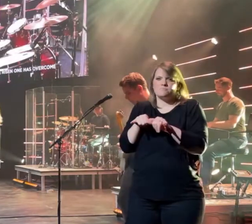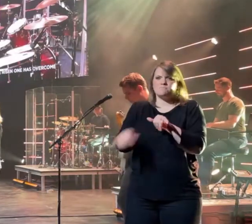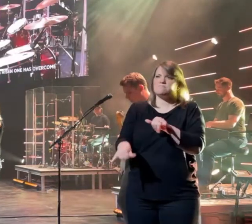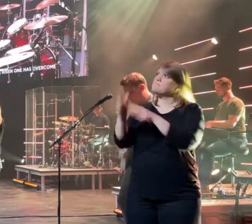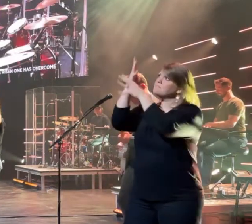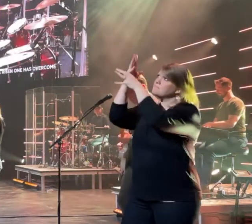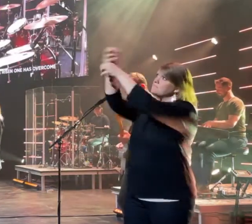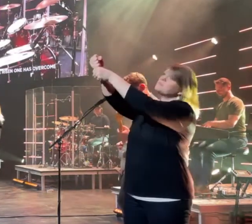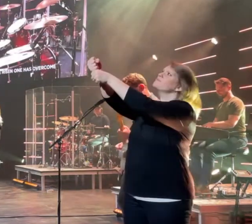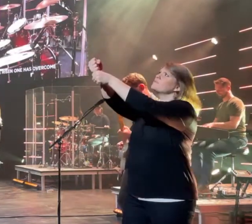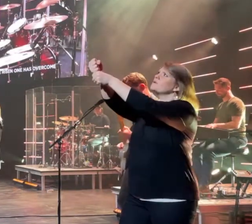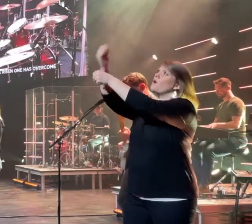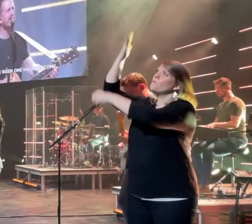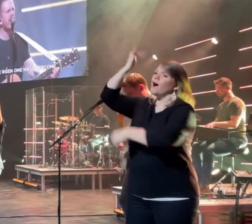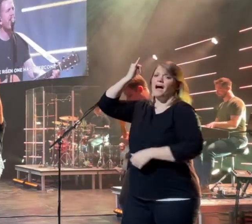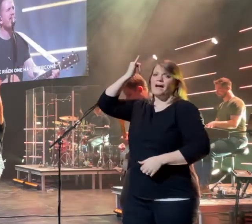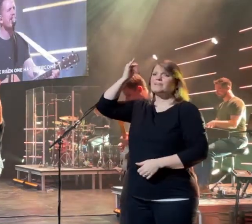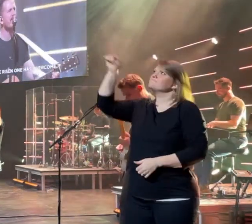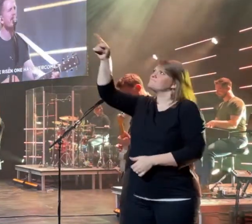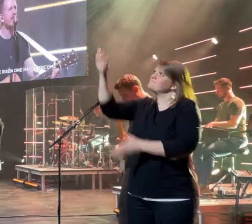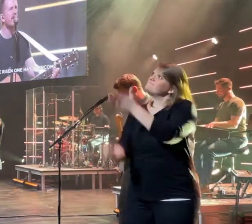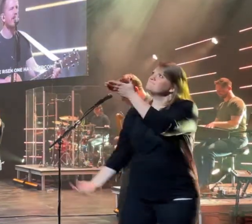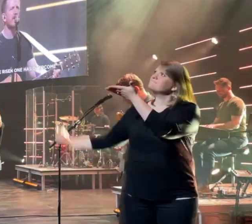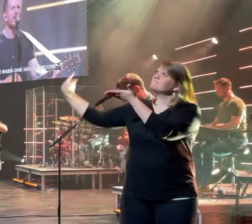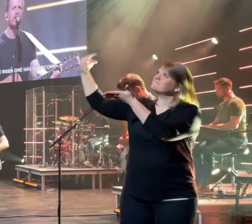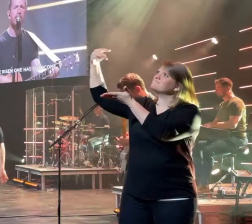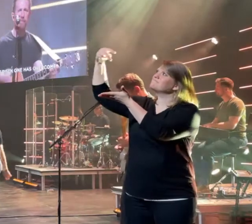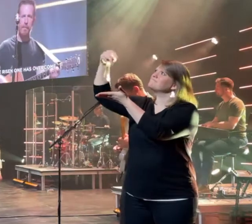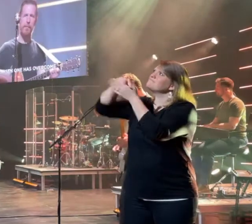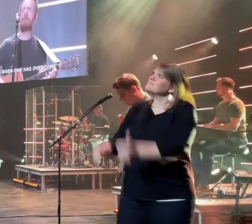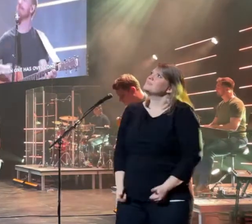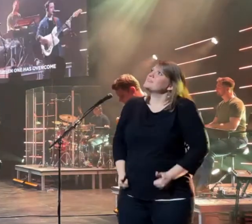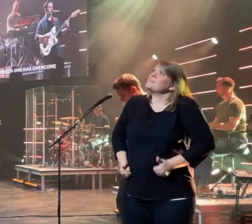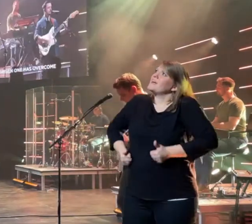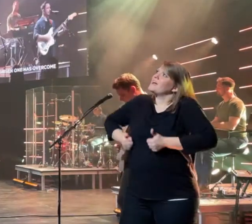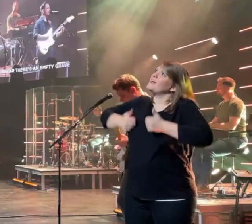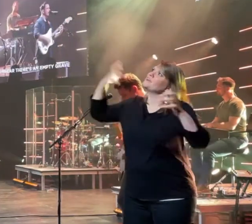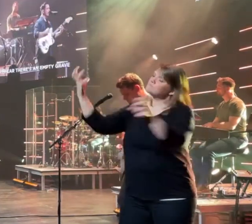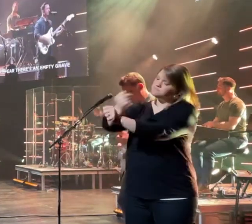Thank you.